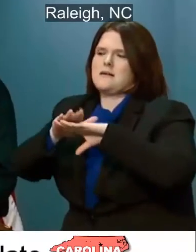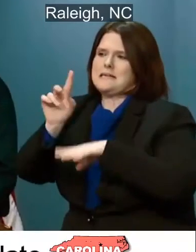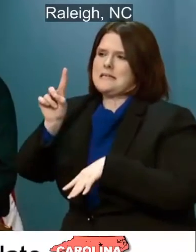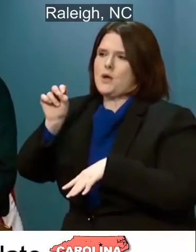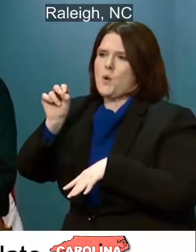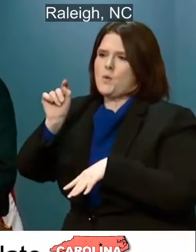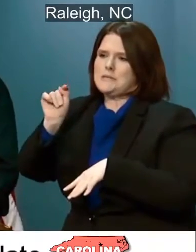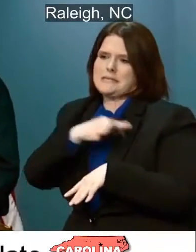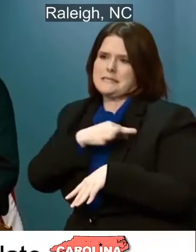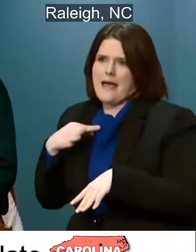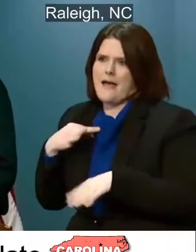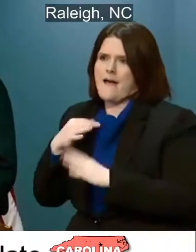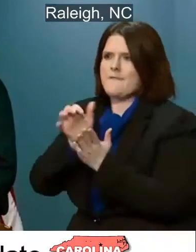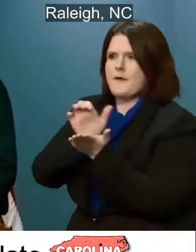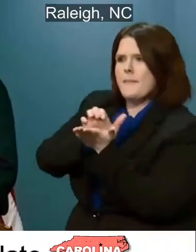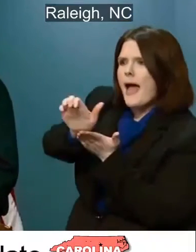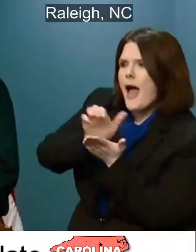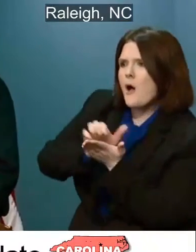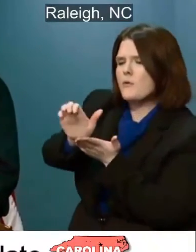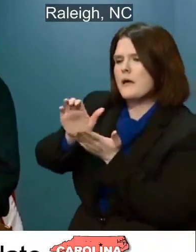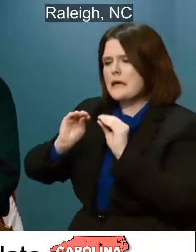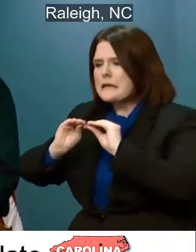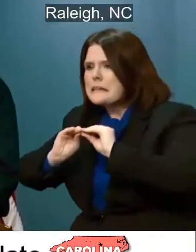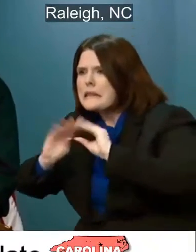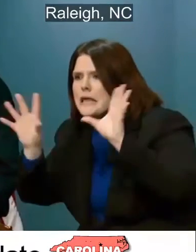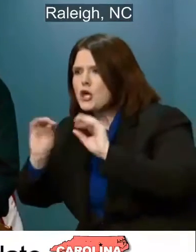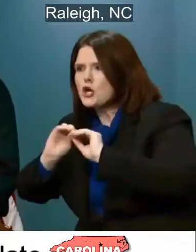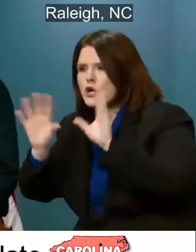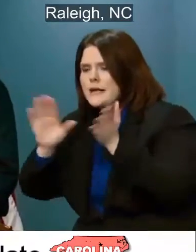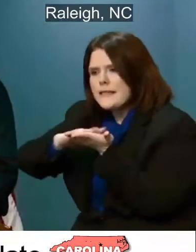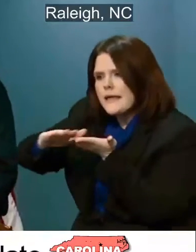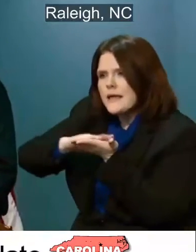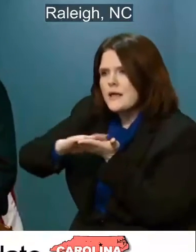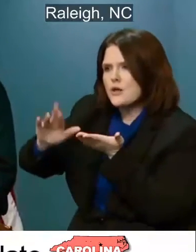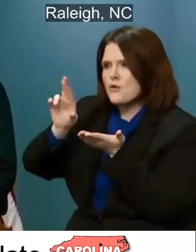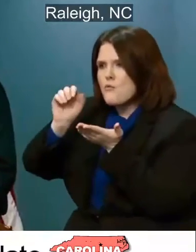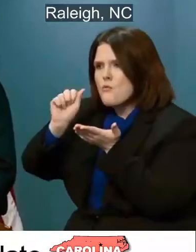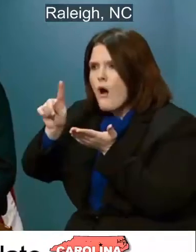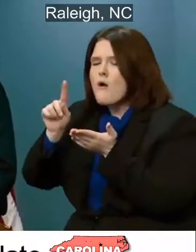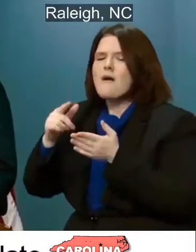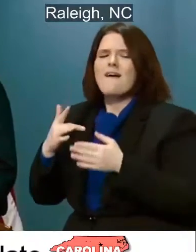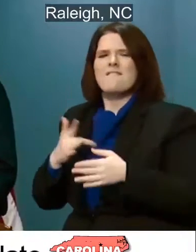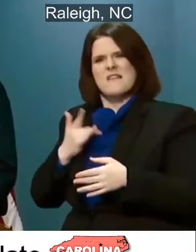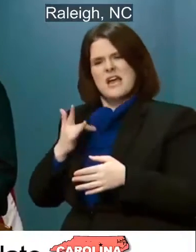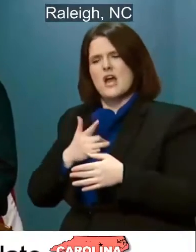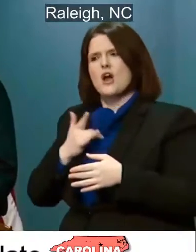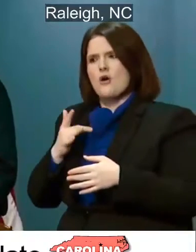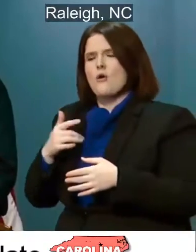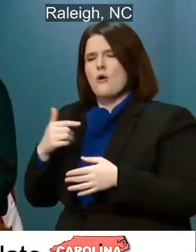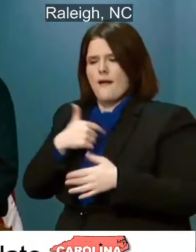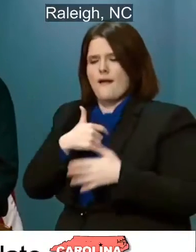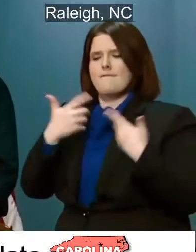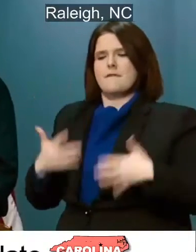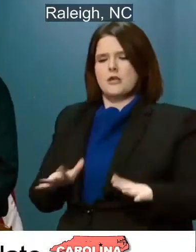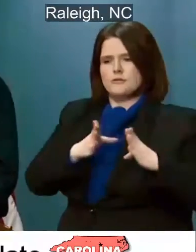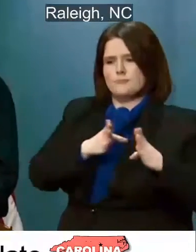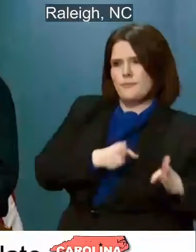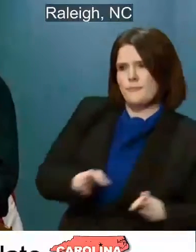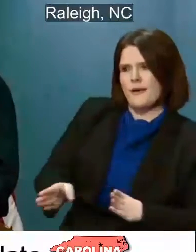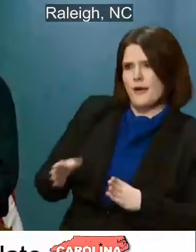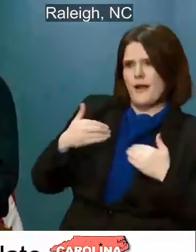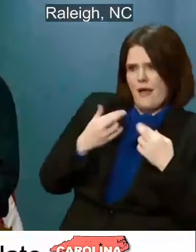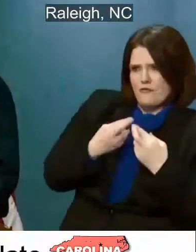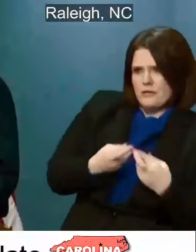of roads than they had planned to do earlier. We have the resources on ready. I think we're ready for